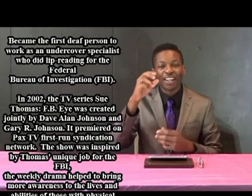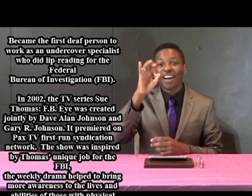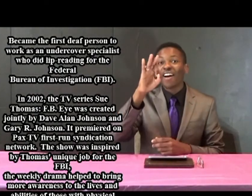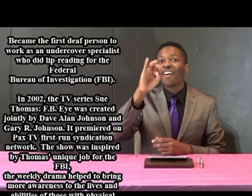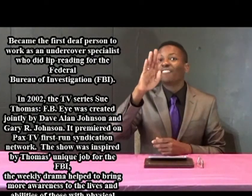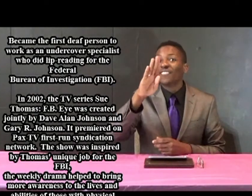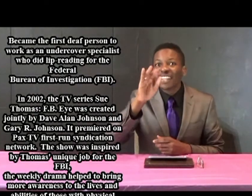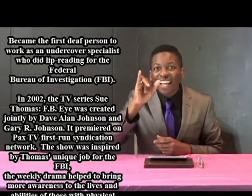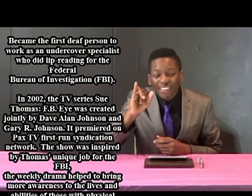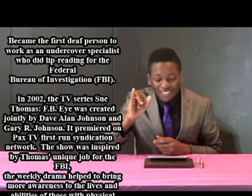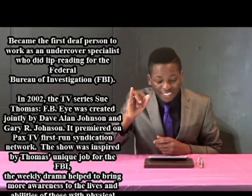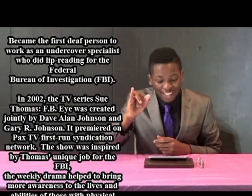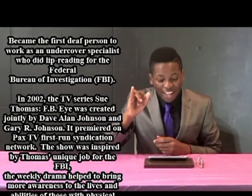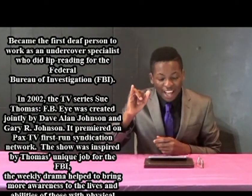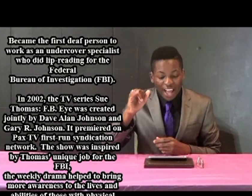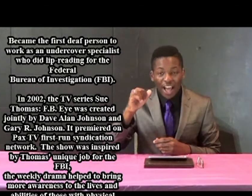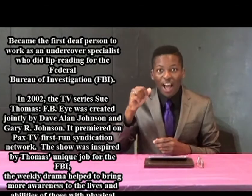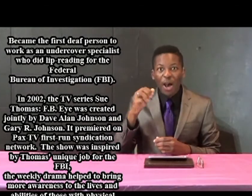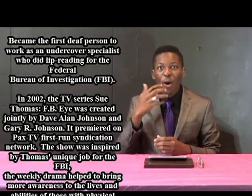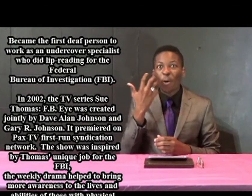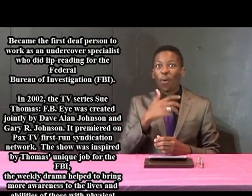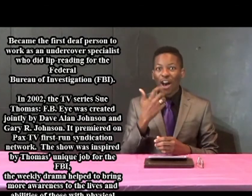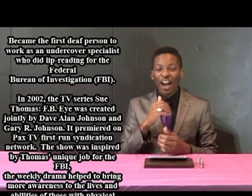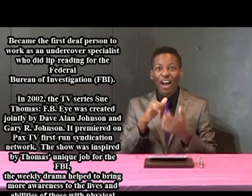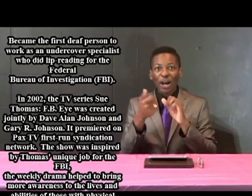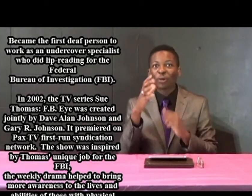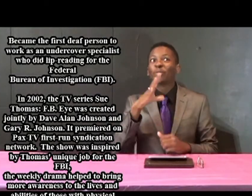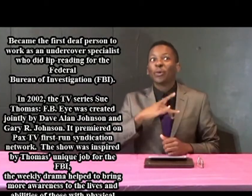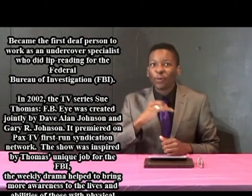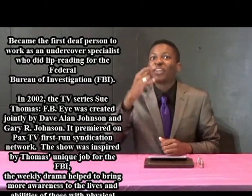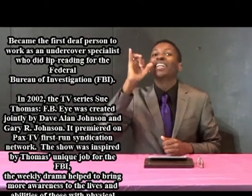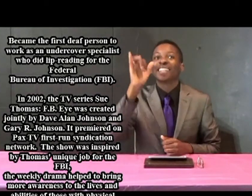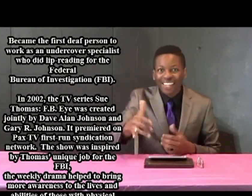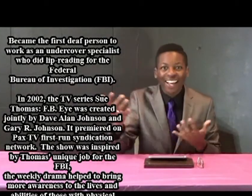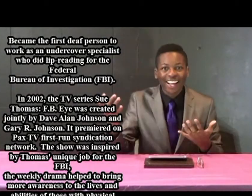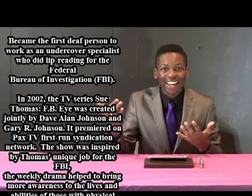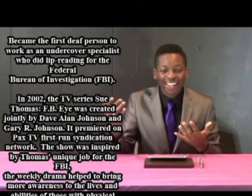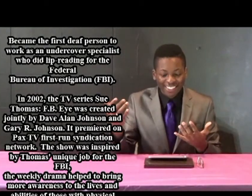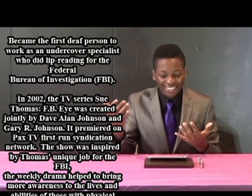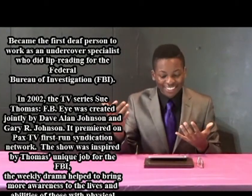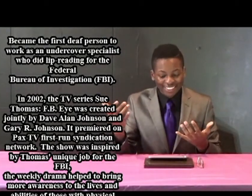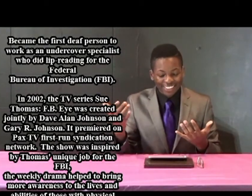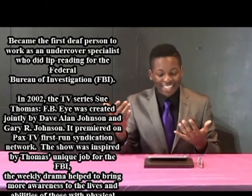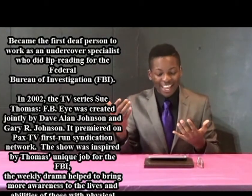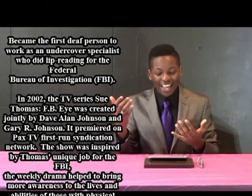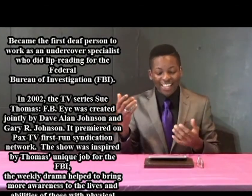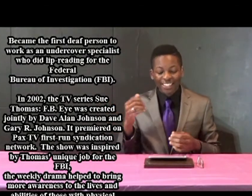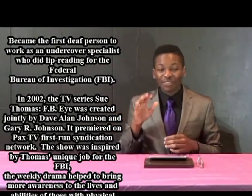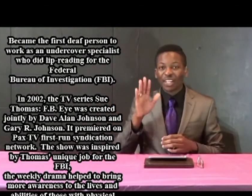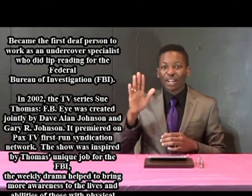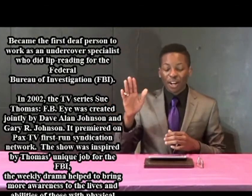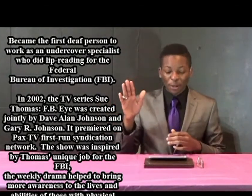first deaf spy for the FBI. Can you imagine how cool is that?